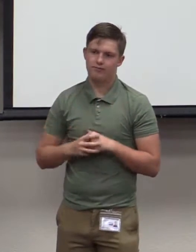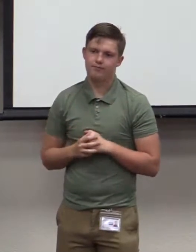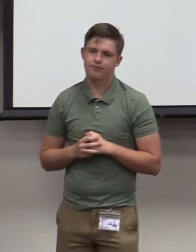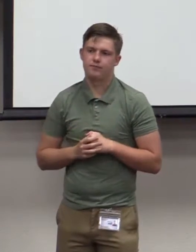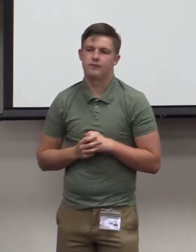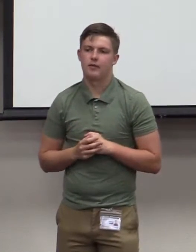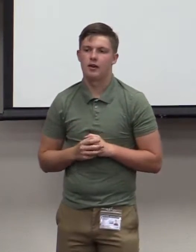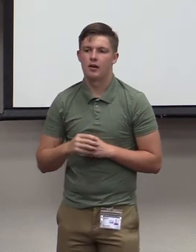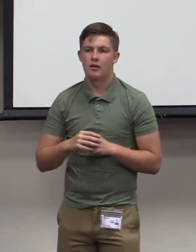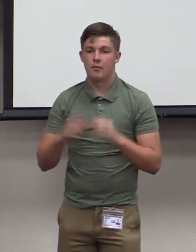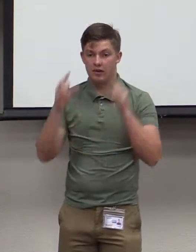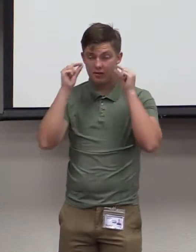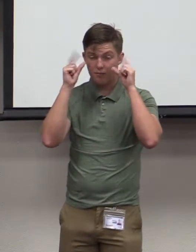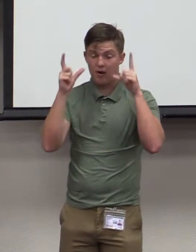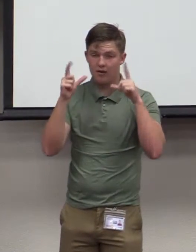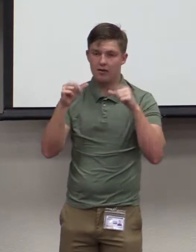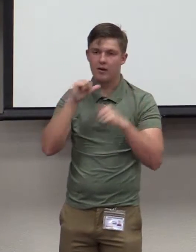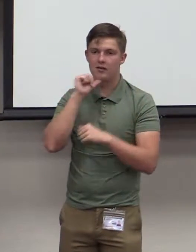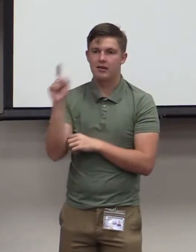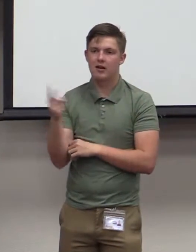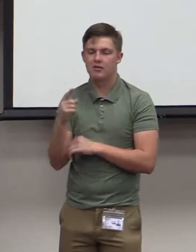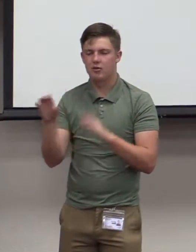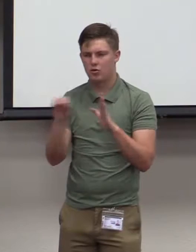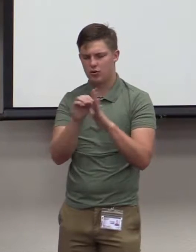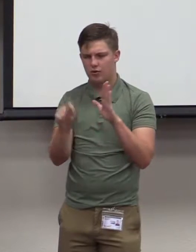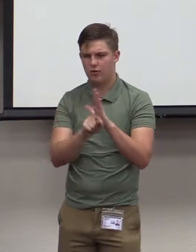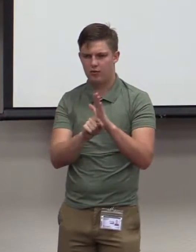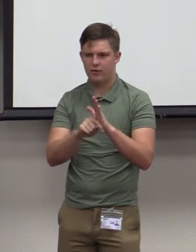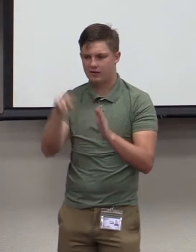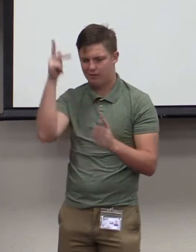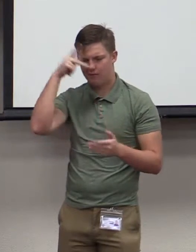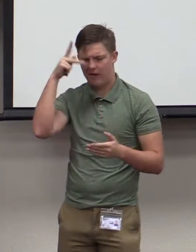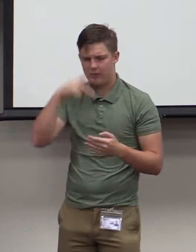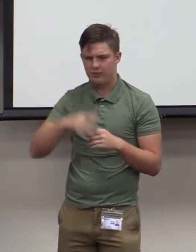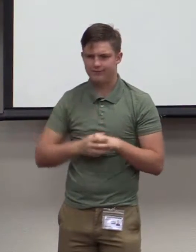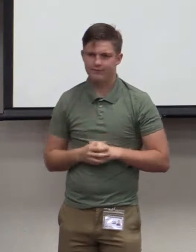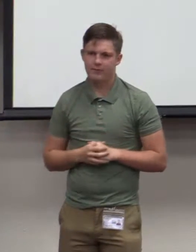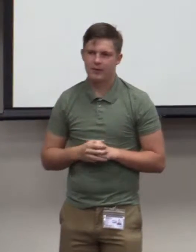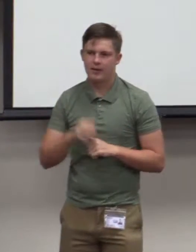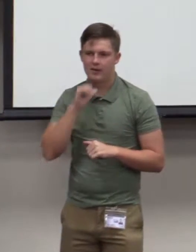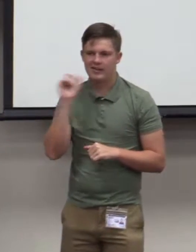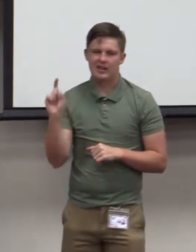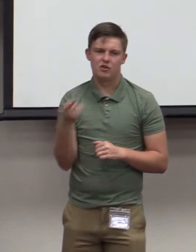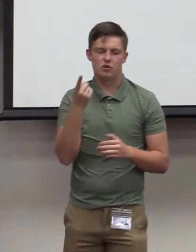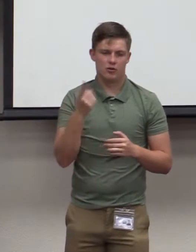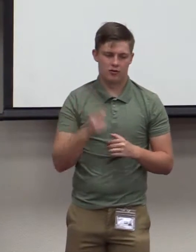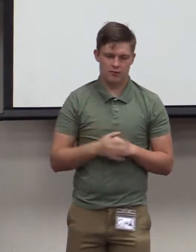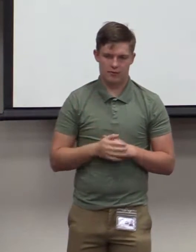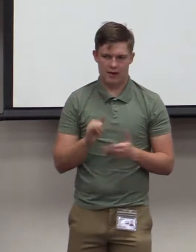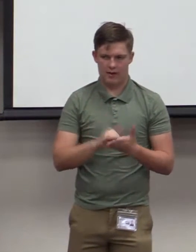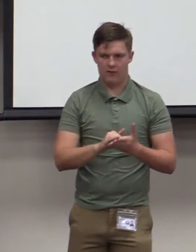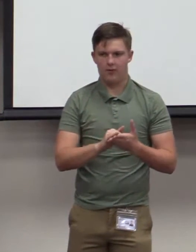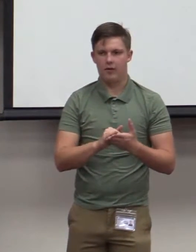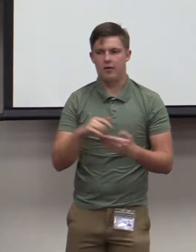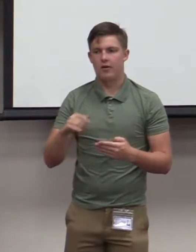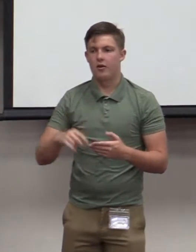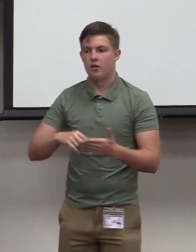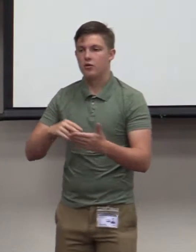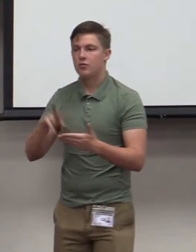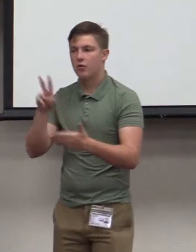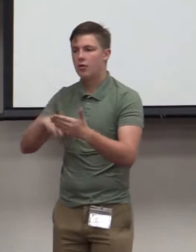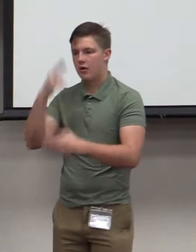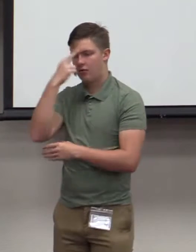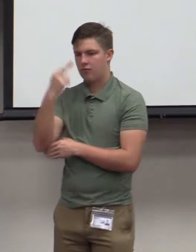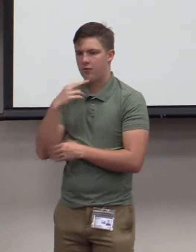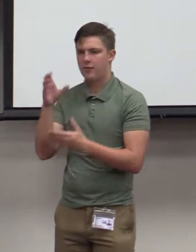But surprisingly enough, it's not just an Old Testament proverb. If you look at Romans 13,